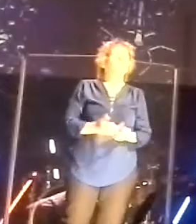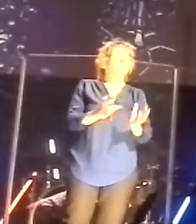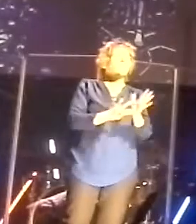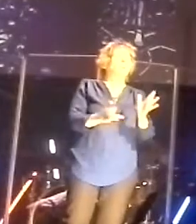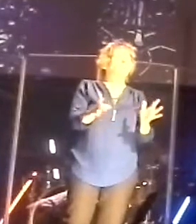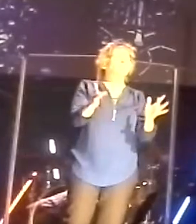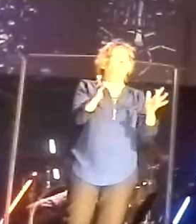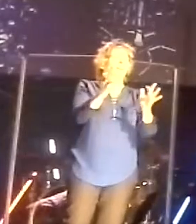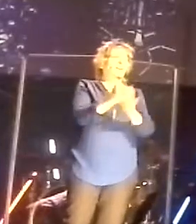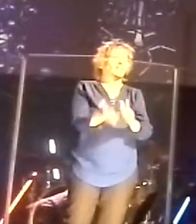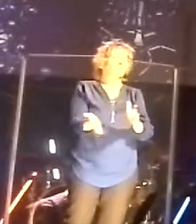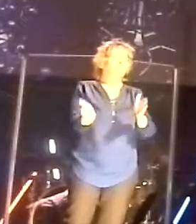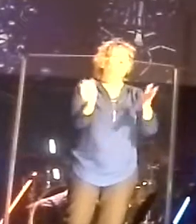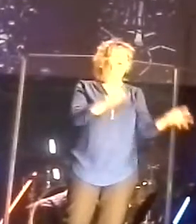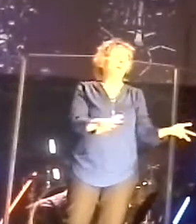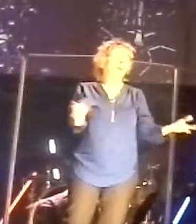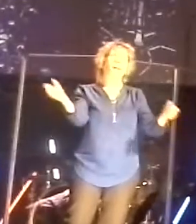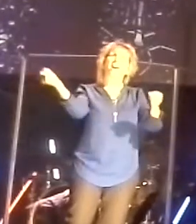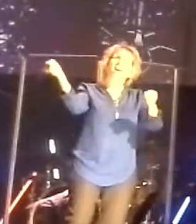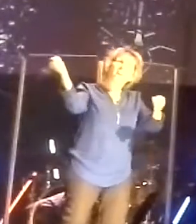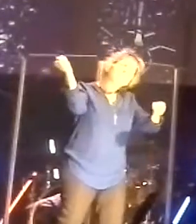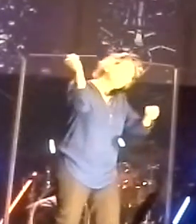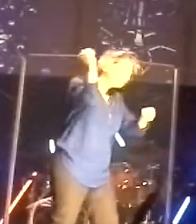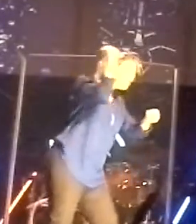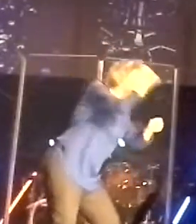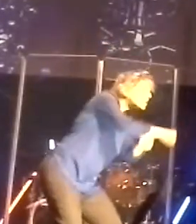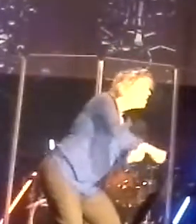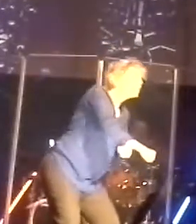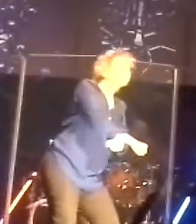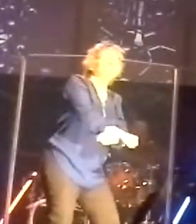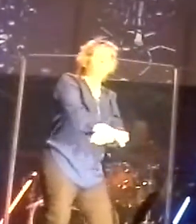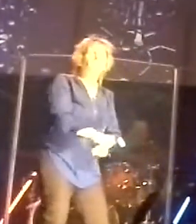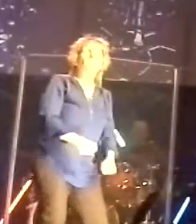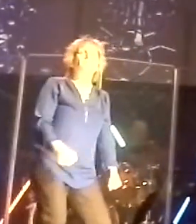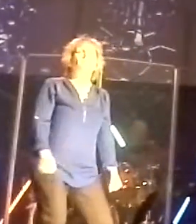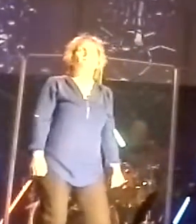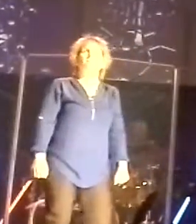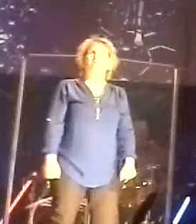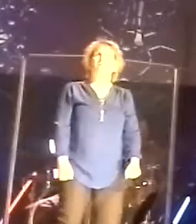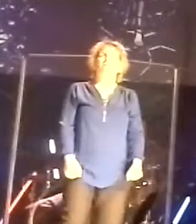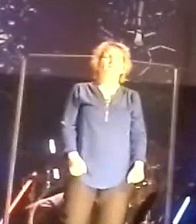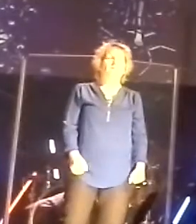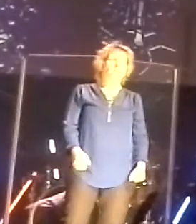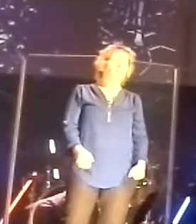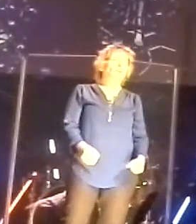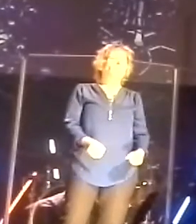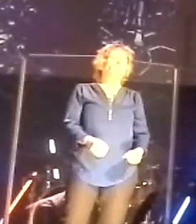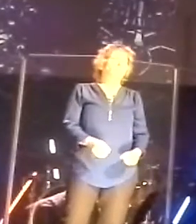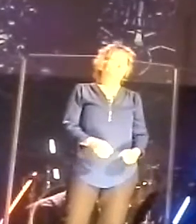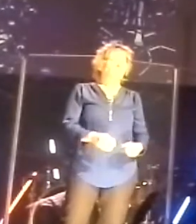The cross has the final word.